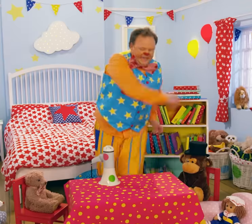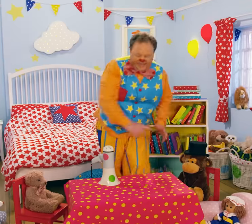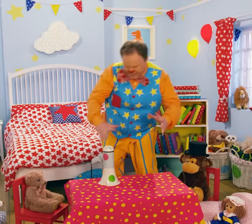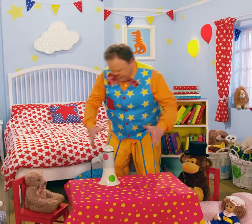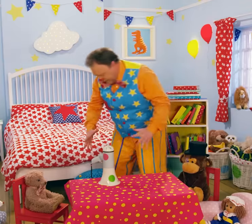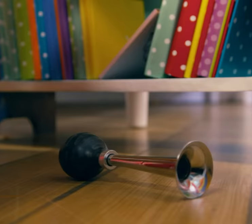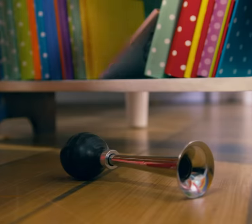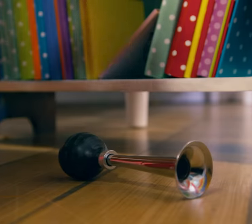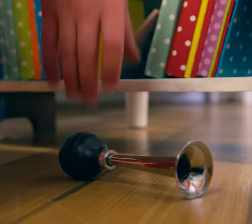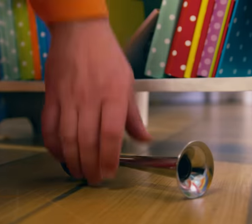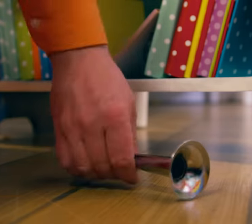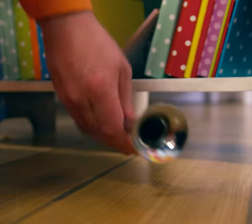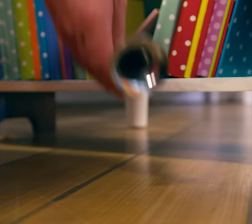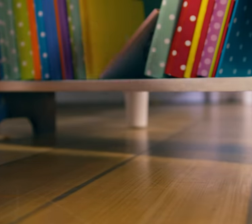Shh! Sorry.